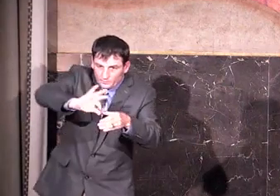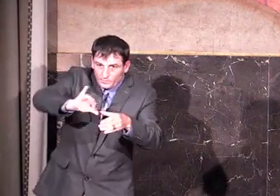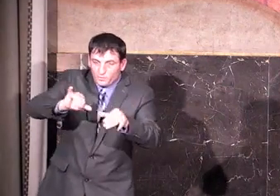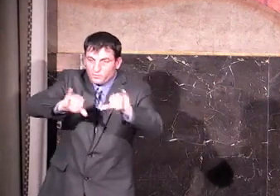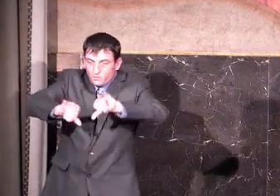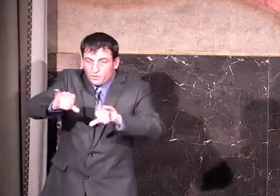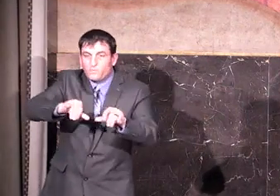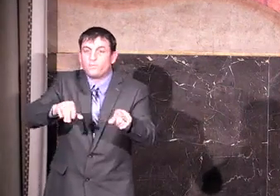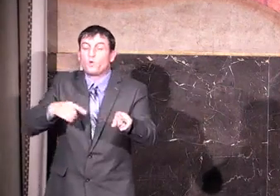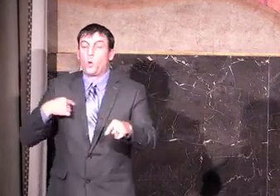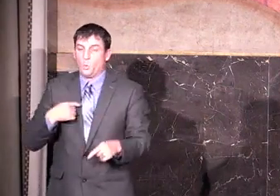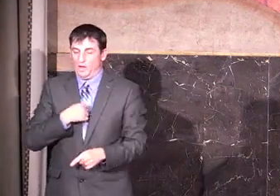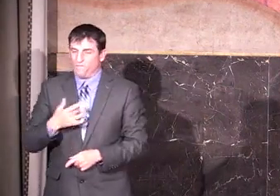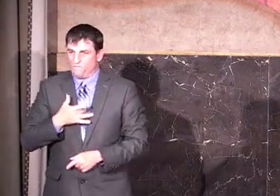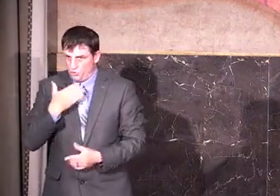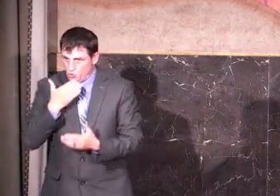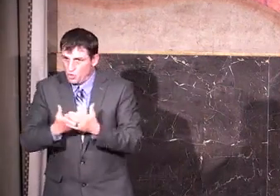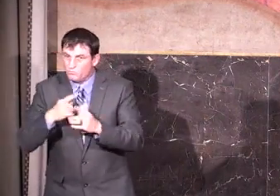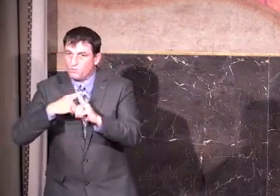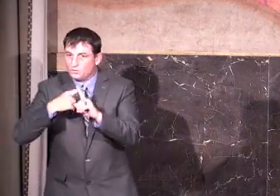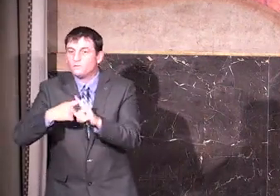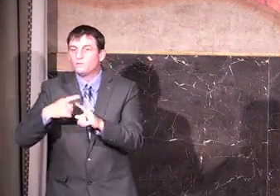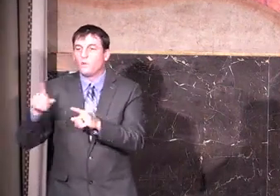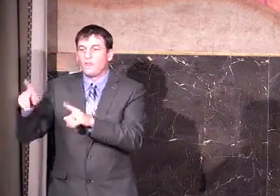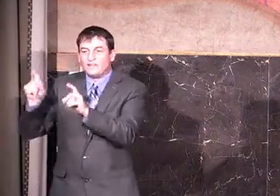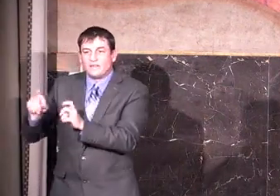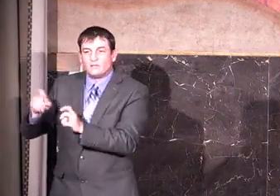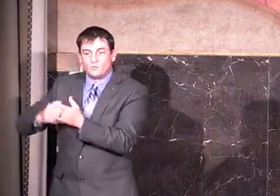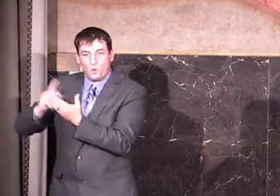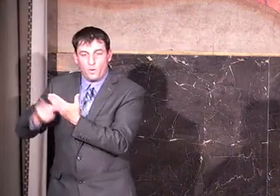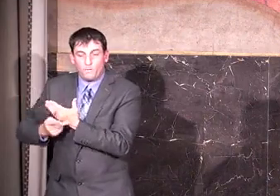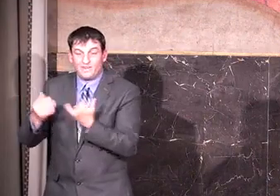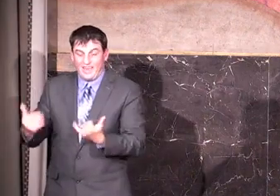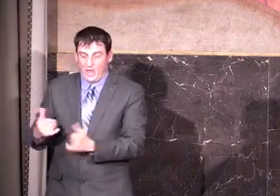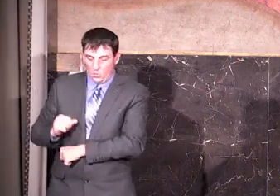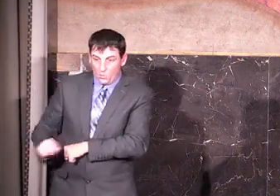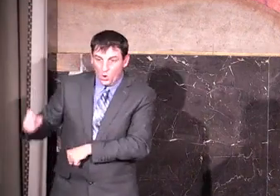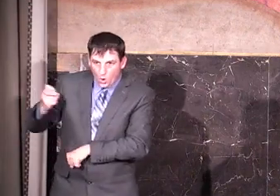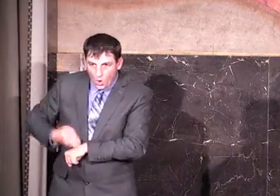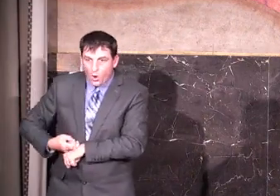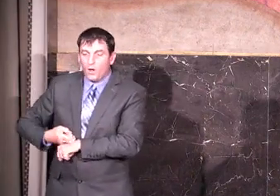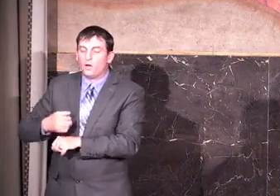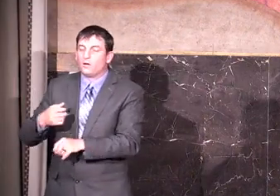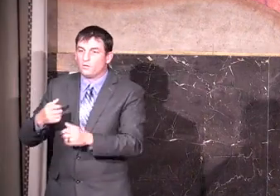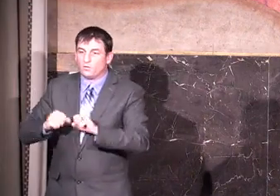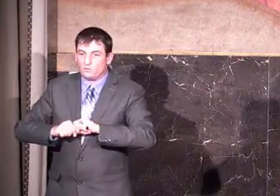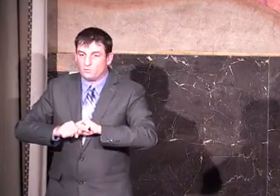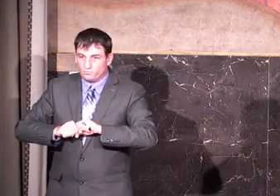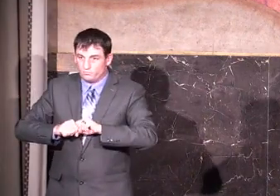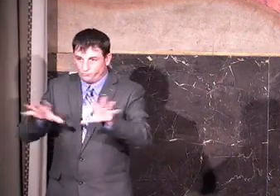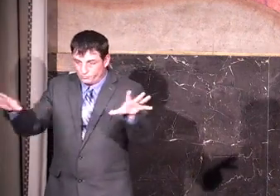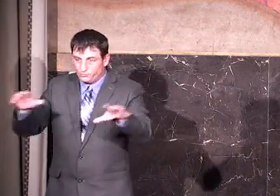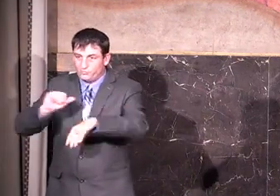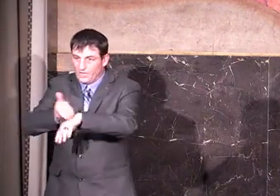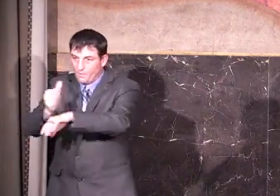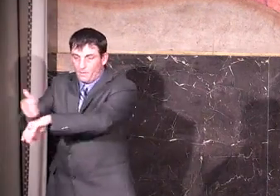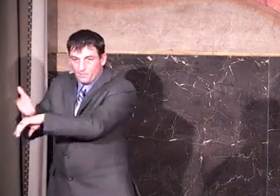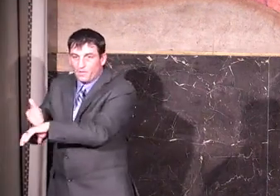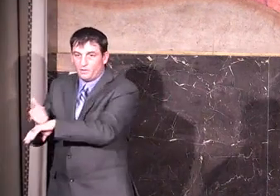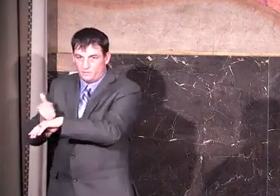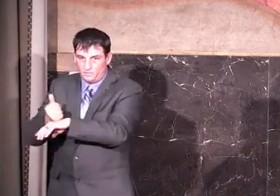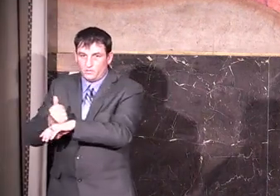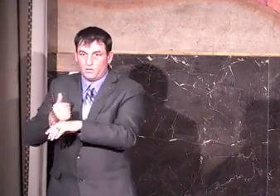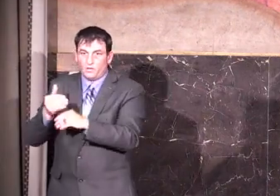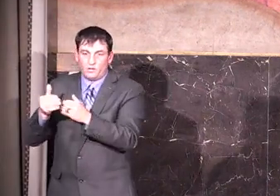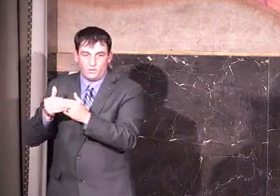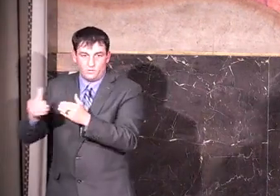testing program is, and we're working really, really hard to make sure that we implement it faithfully with fidelity to our